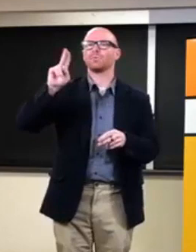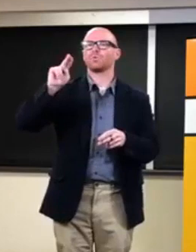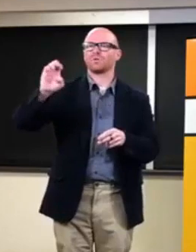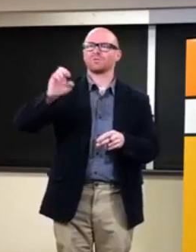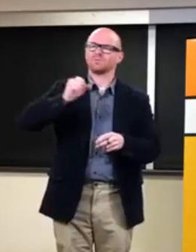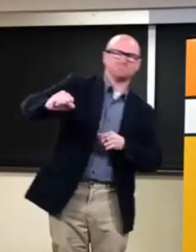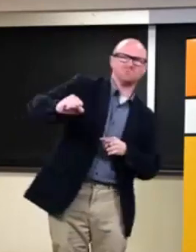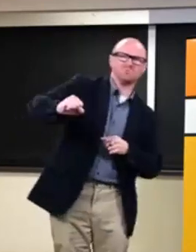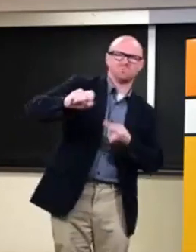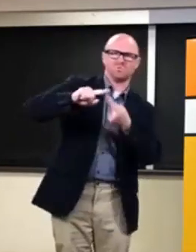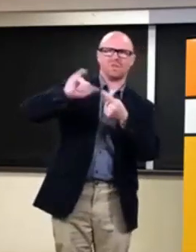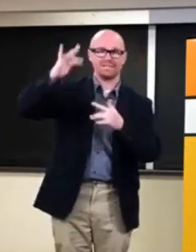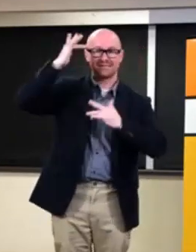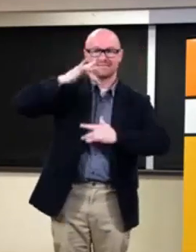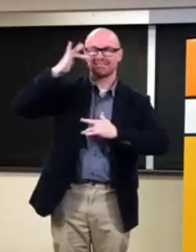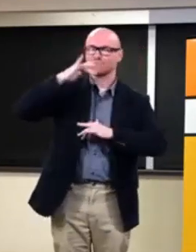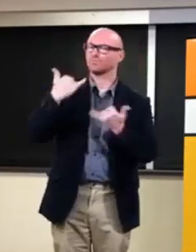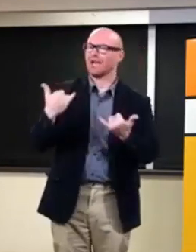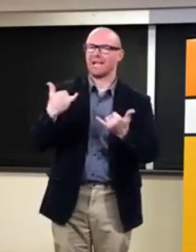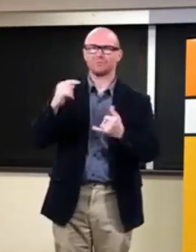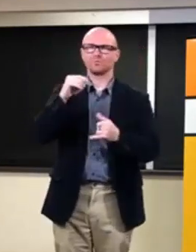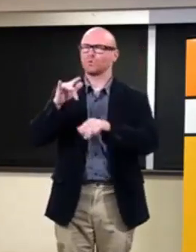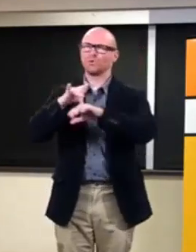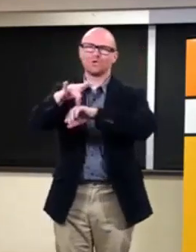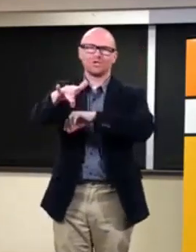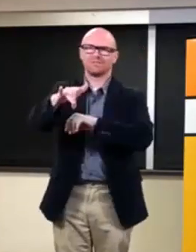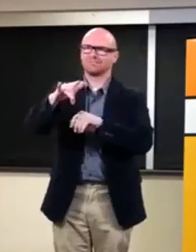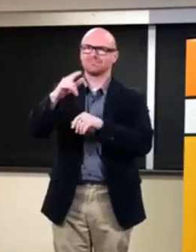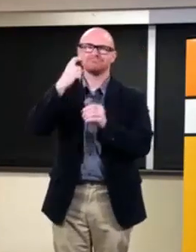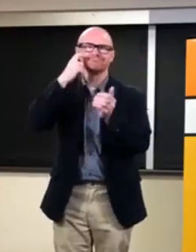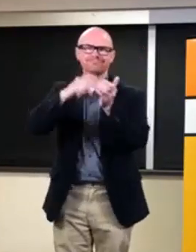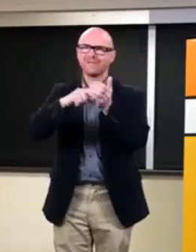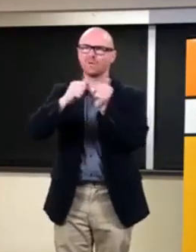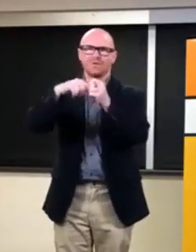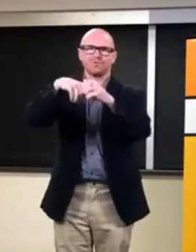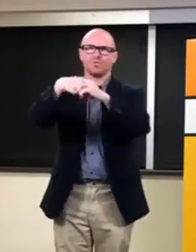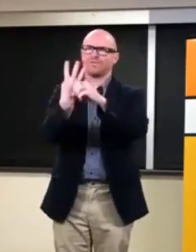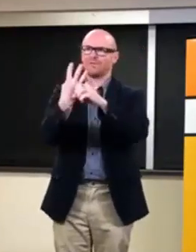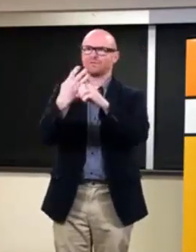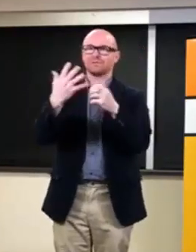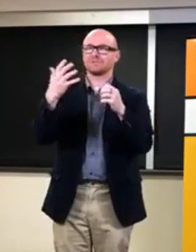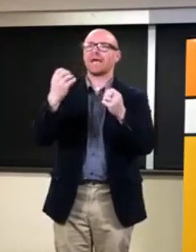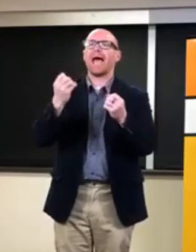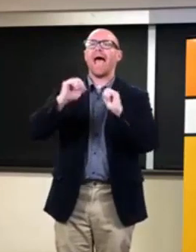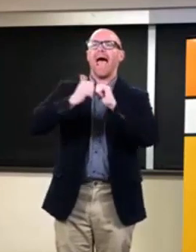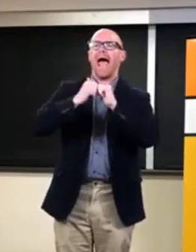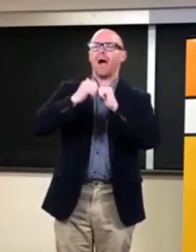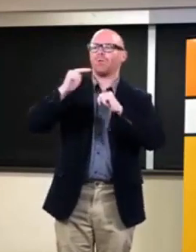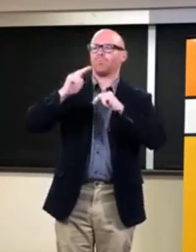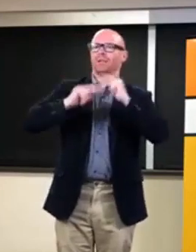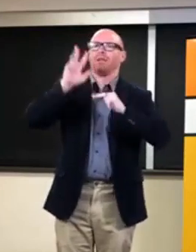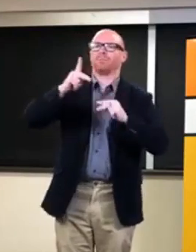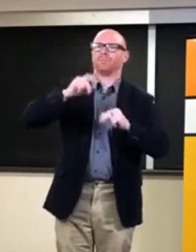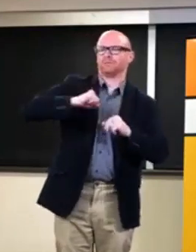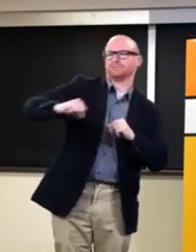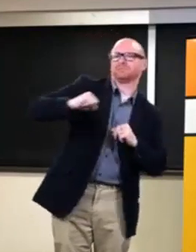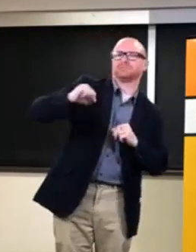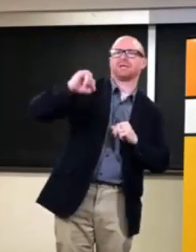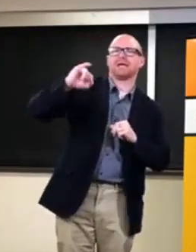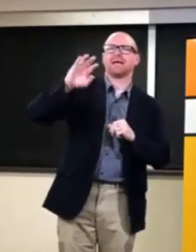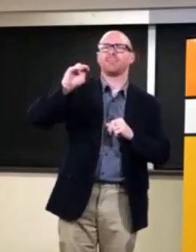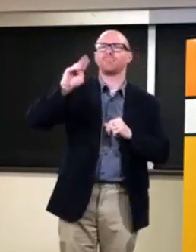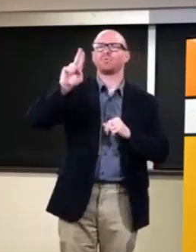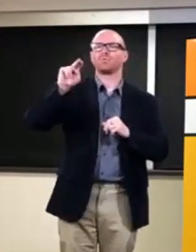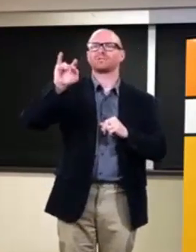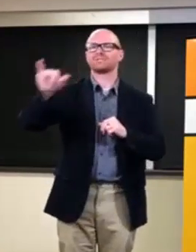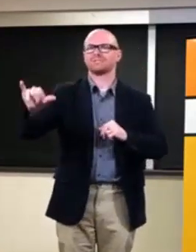early on in understanding the immune response to COVID-19. So we're looking at that as a state, but also nationally. Okay, last question